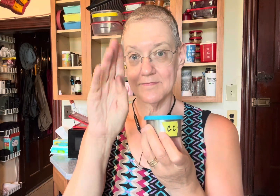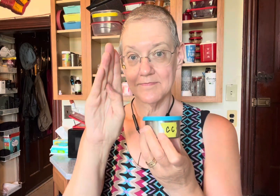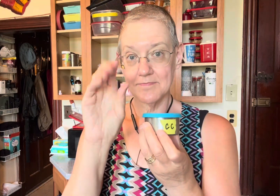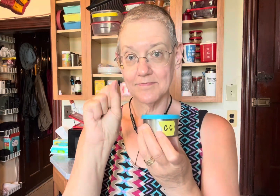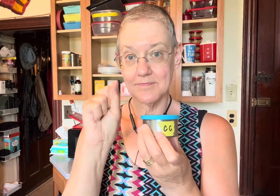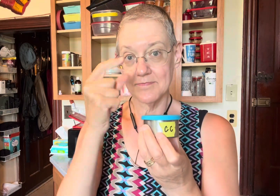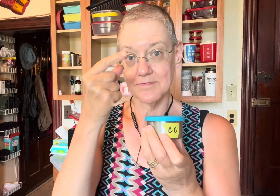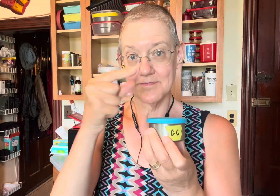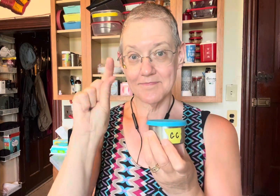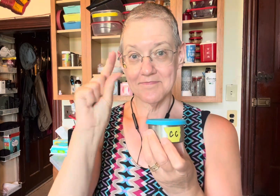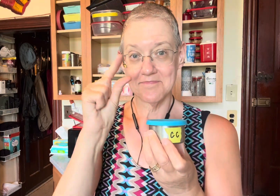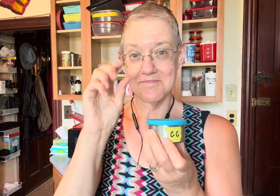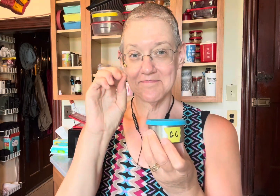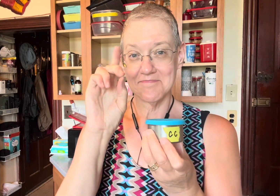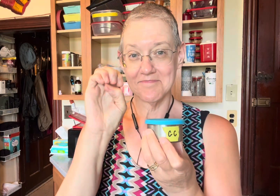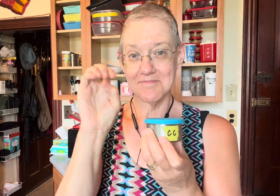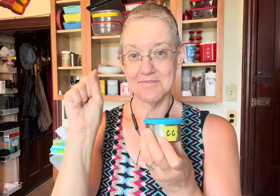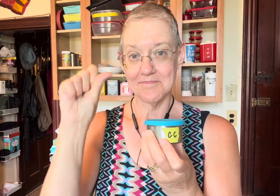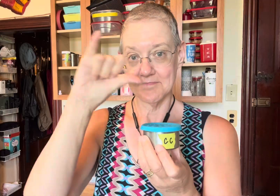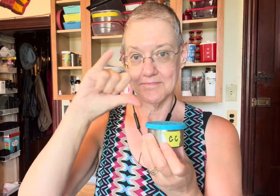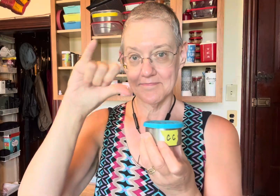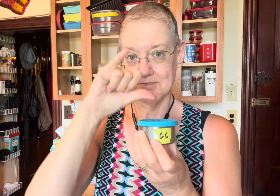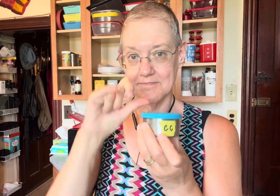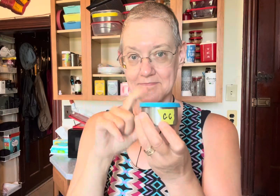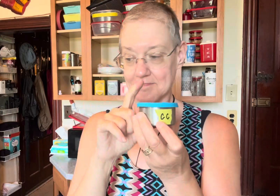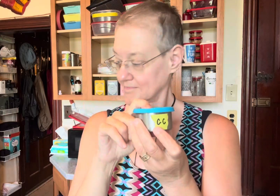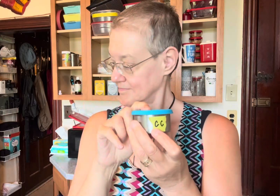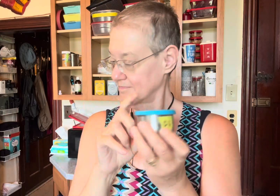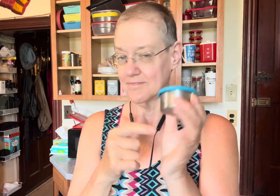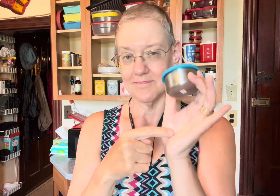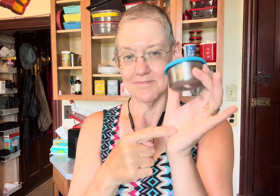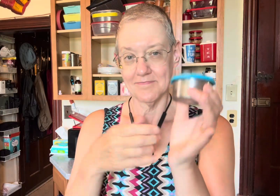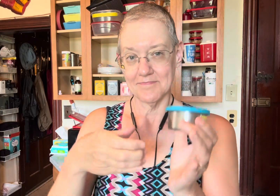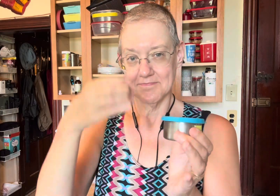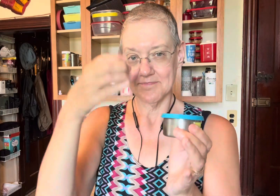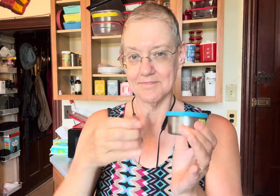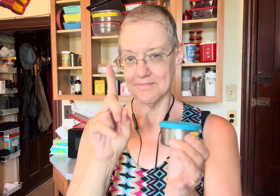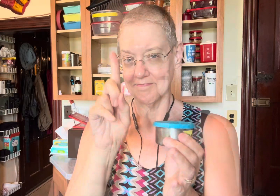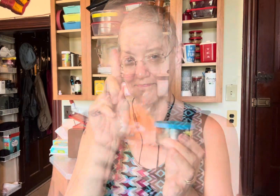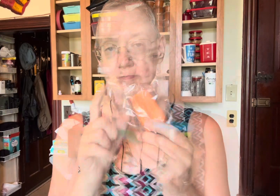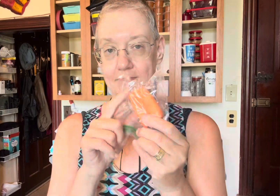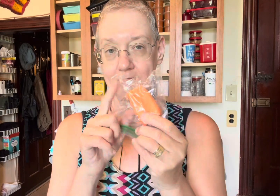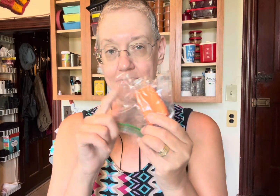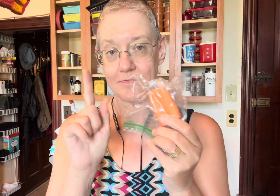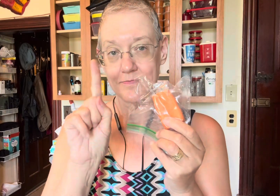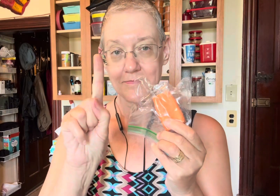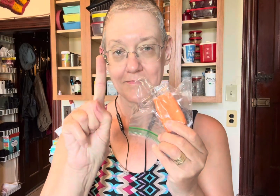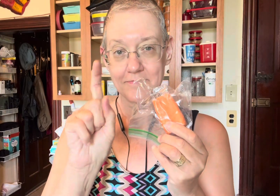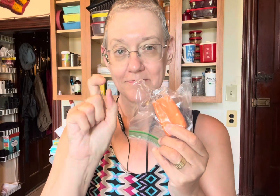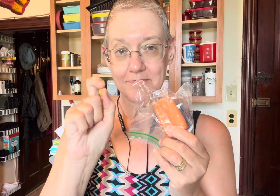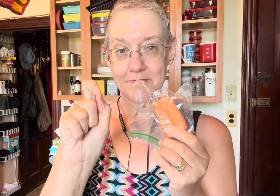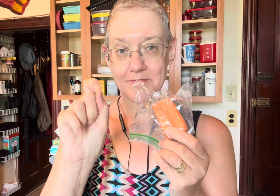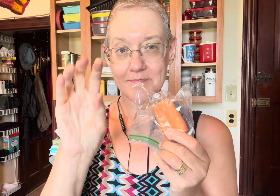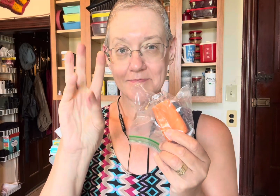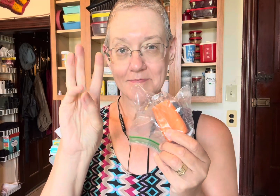1 tablespoon of Green Goddess Primal Kitchen dressing. Let me show you the bottle. The carrot